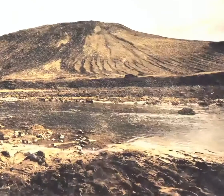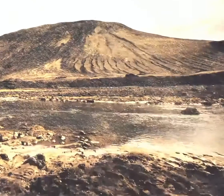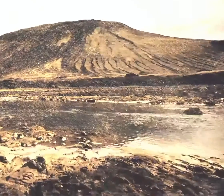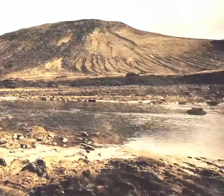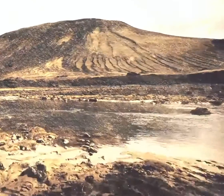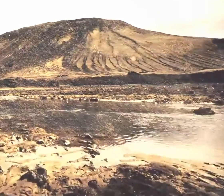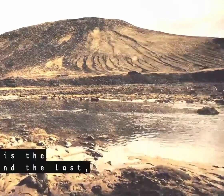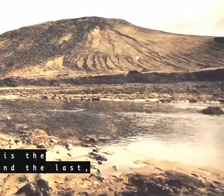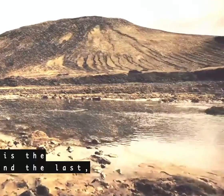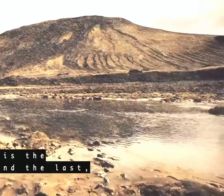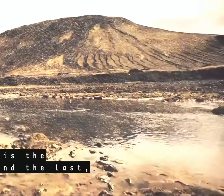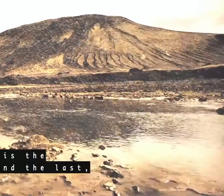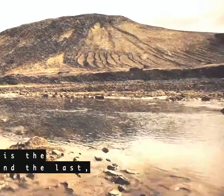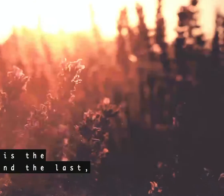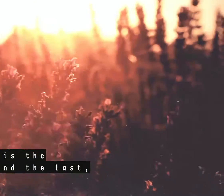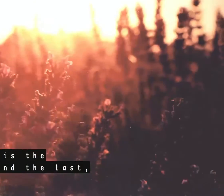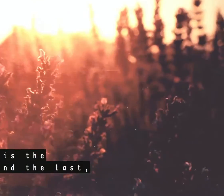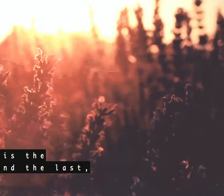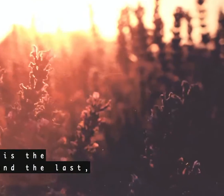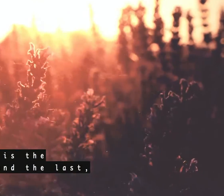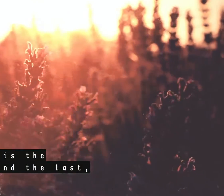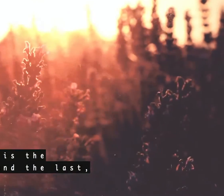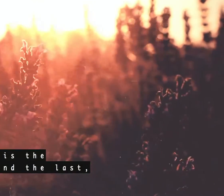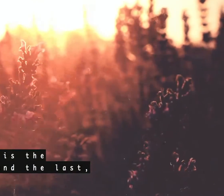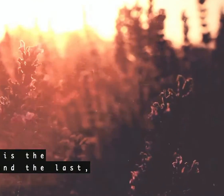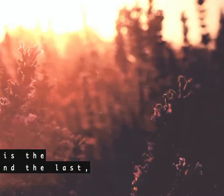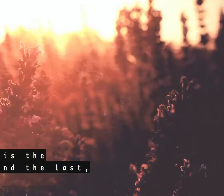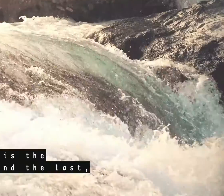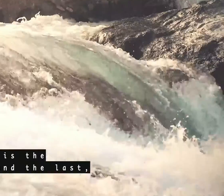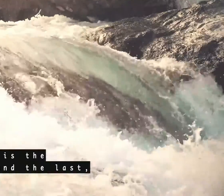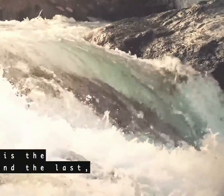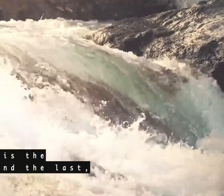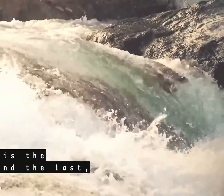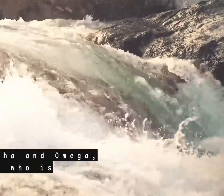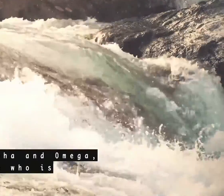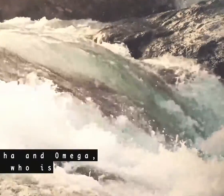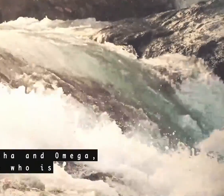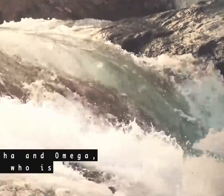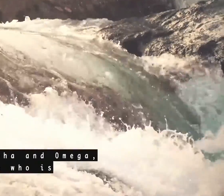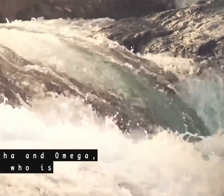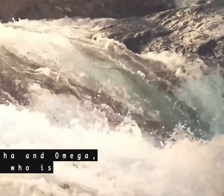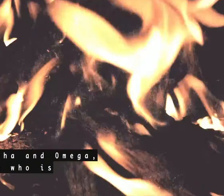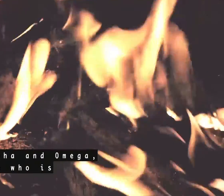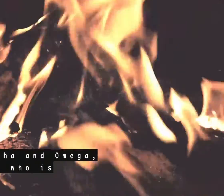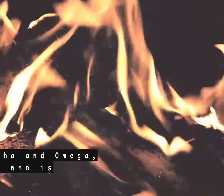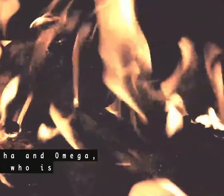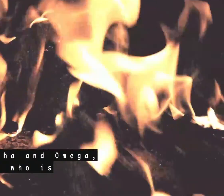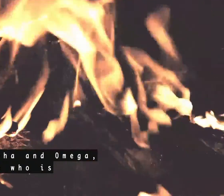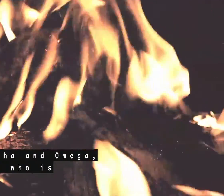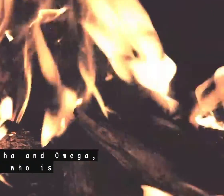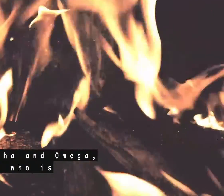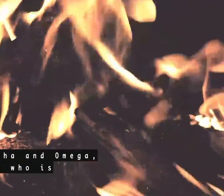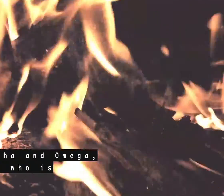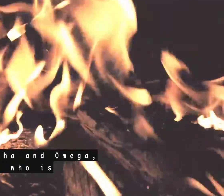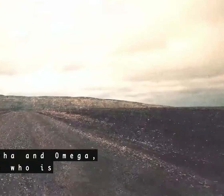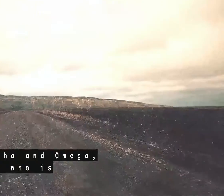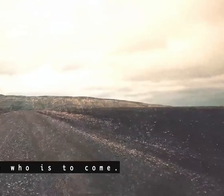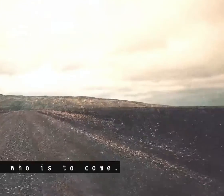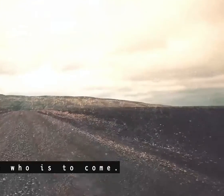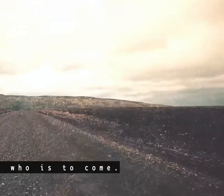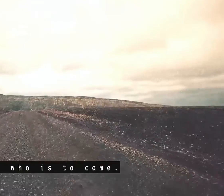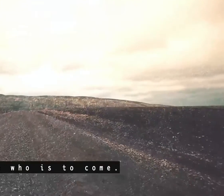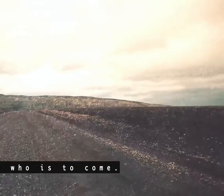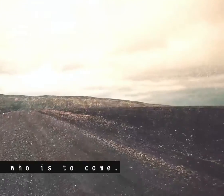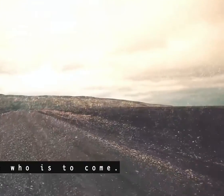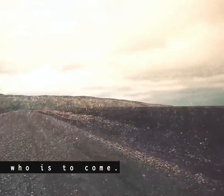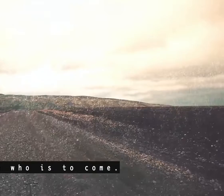lies. For He is the first and the last, the Alpha and Omega, the one who is and